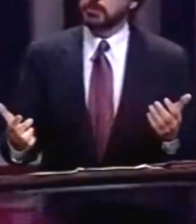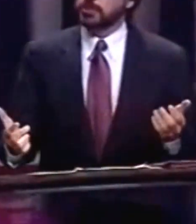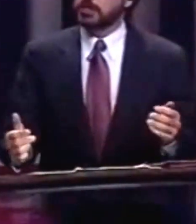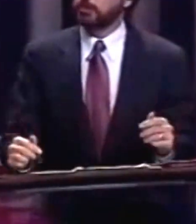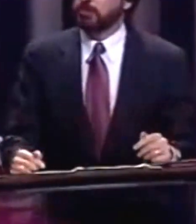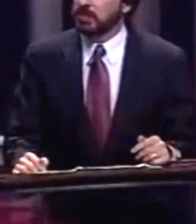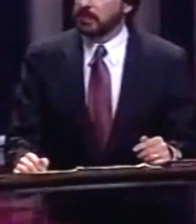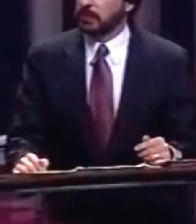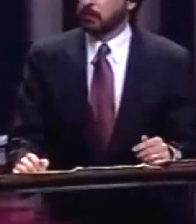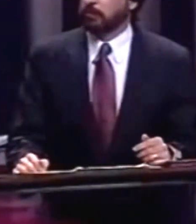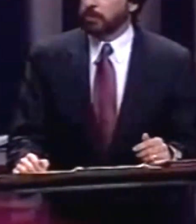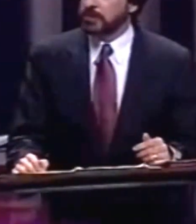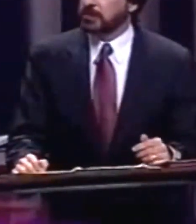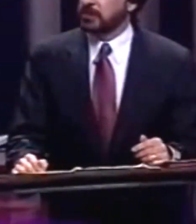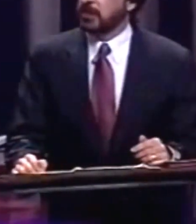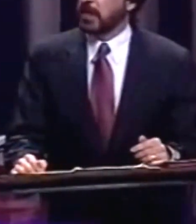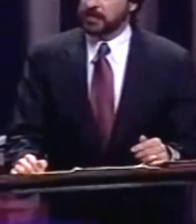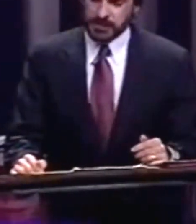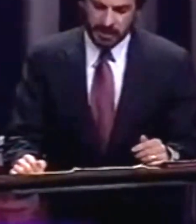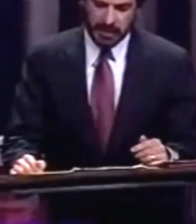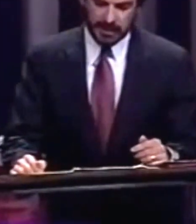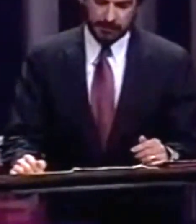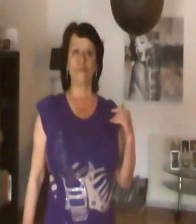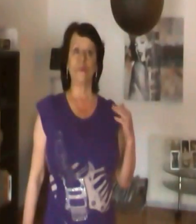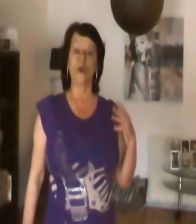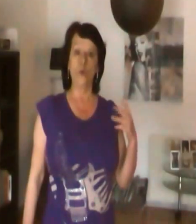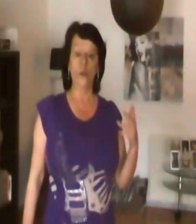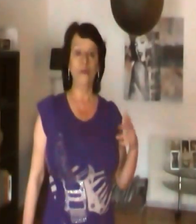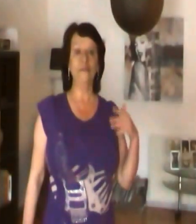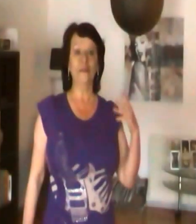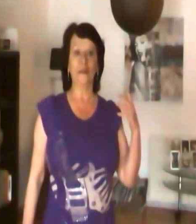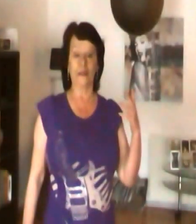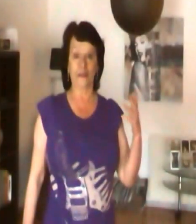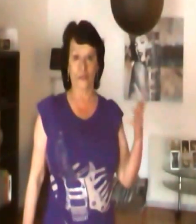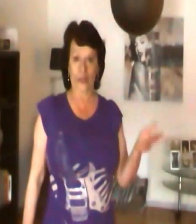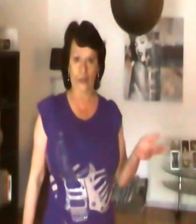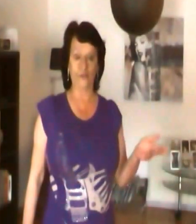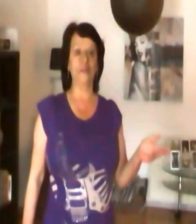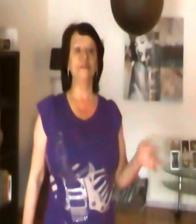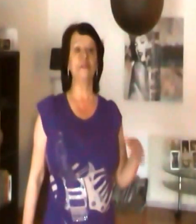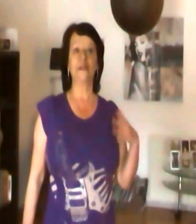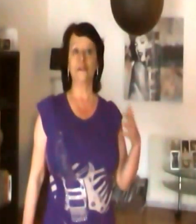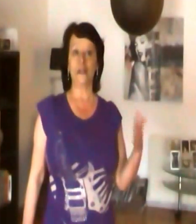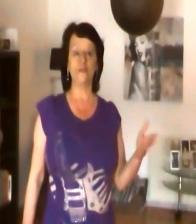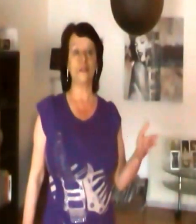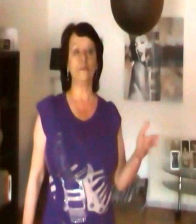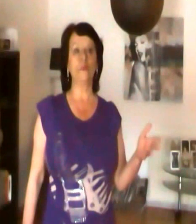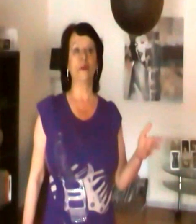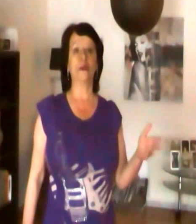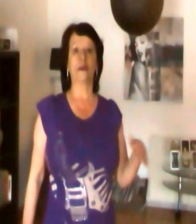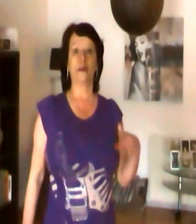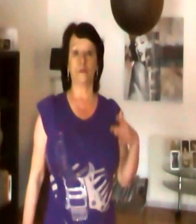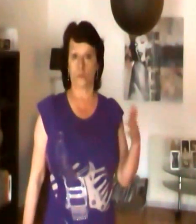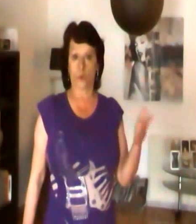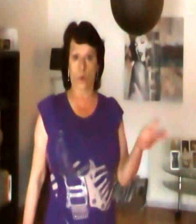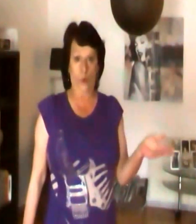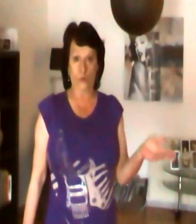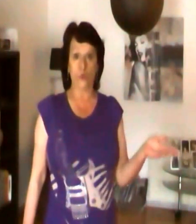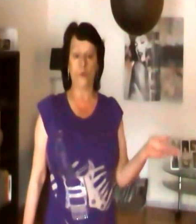no such being or person as God. When the atheist tells him, what do